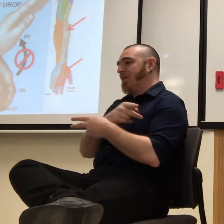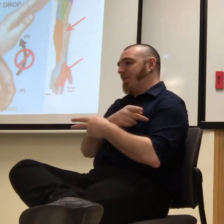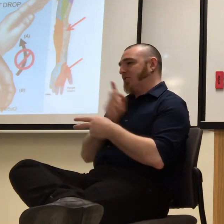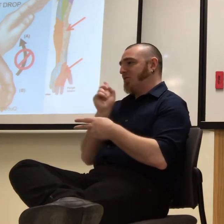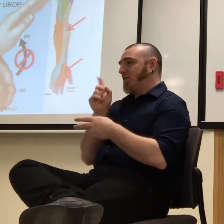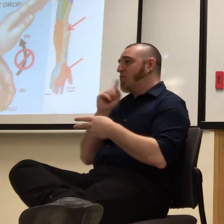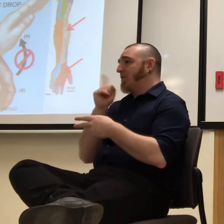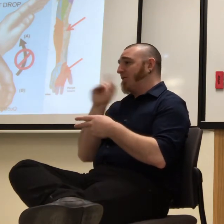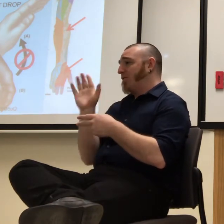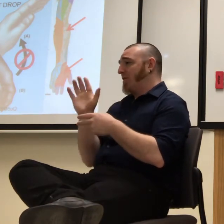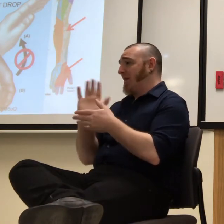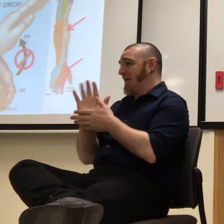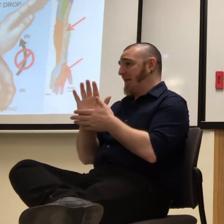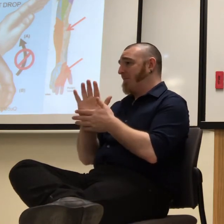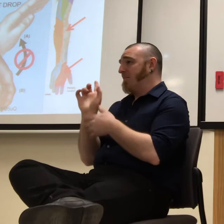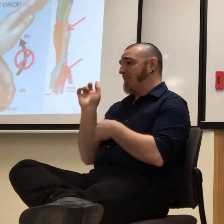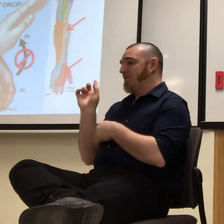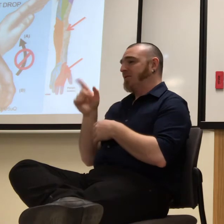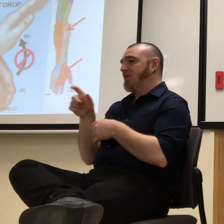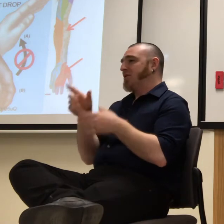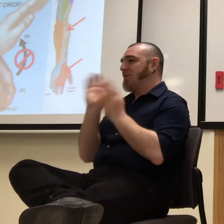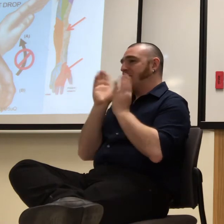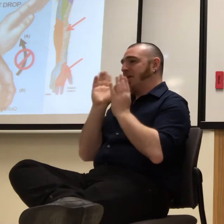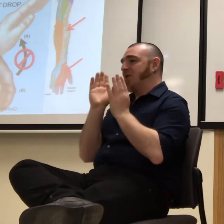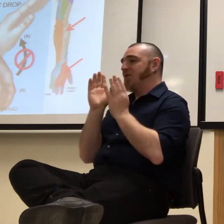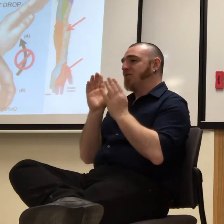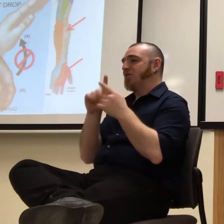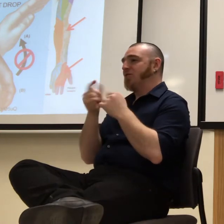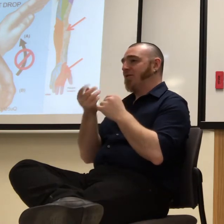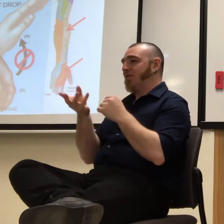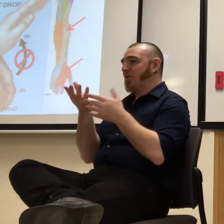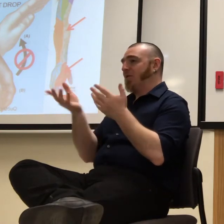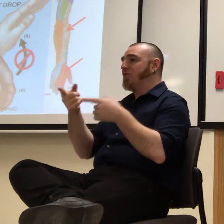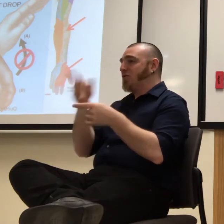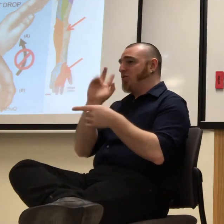they're going to assess triceps function.